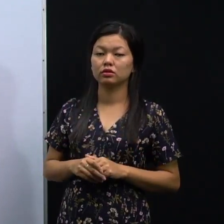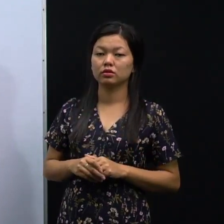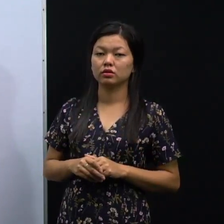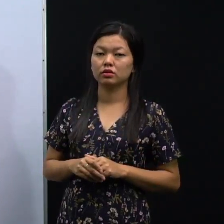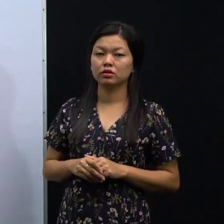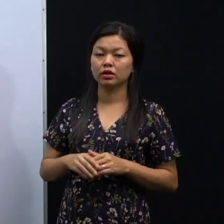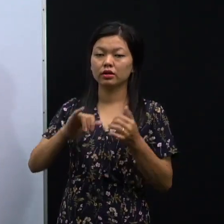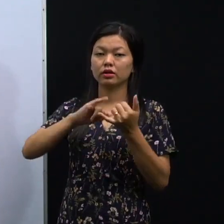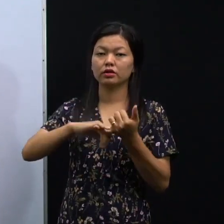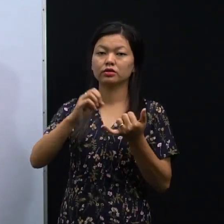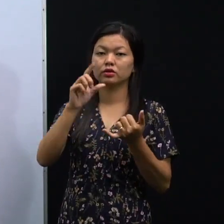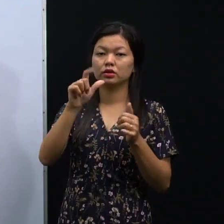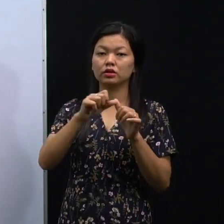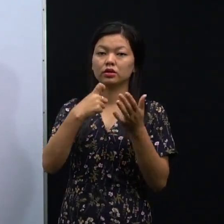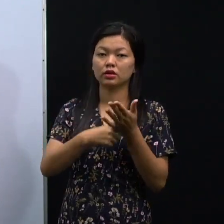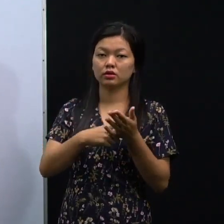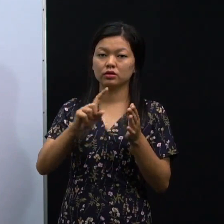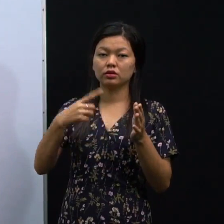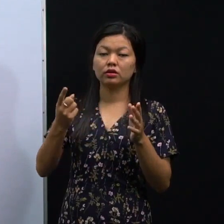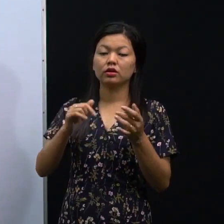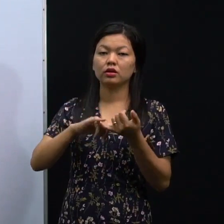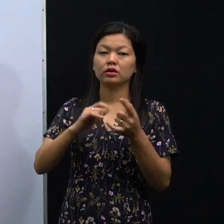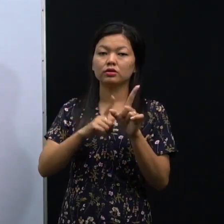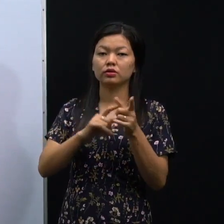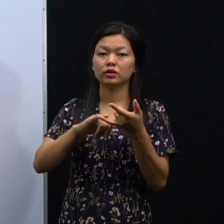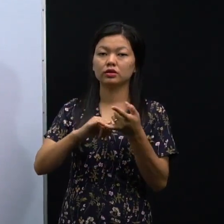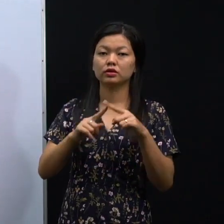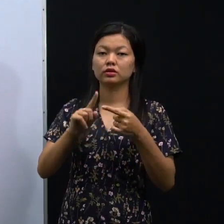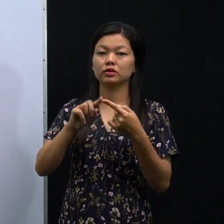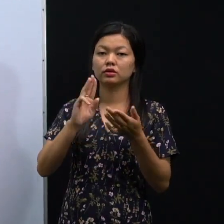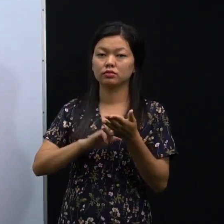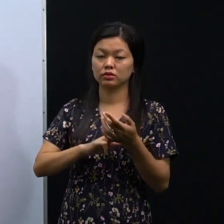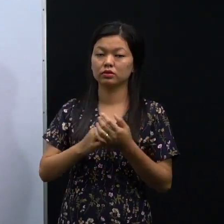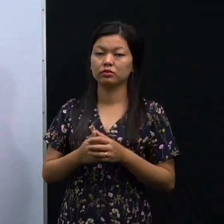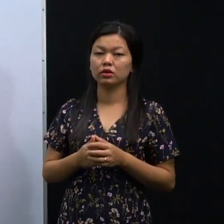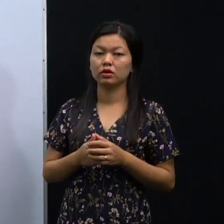the solar system. Clear? Where the planet revolves.